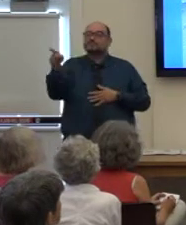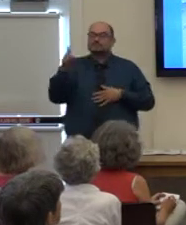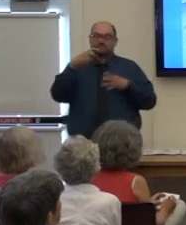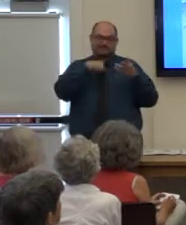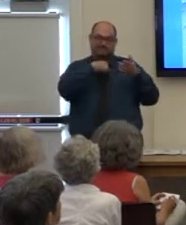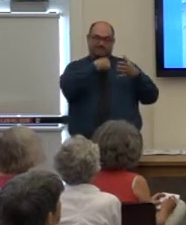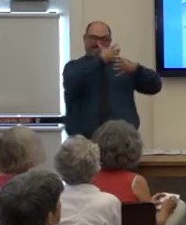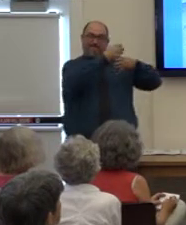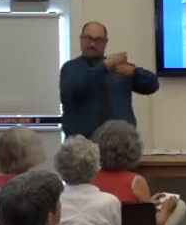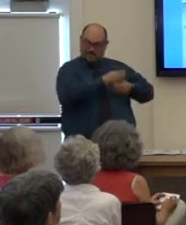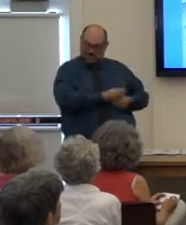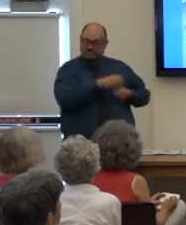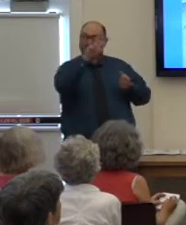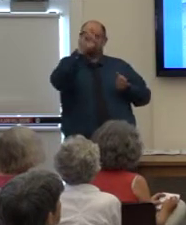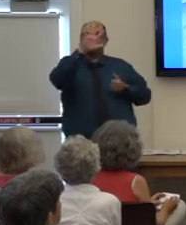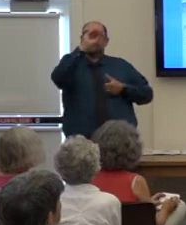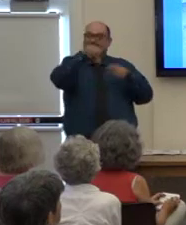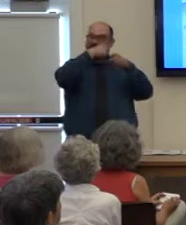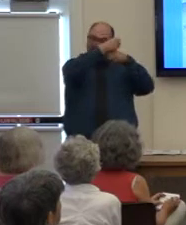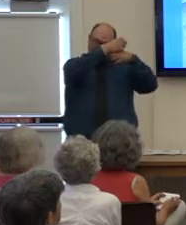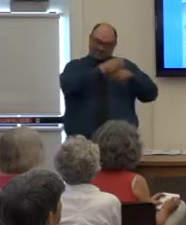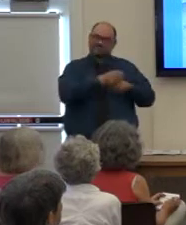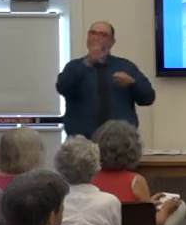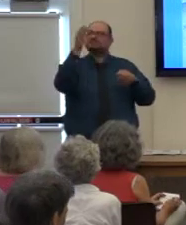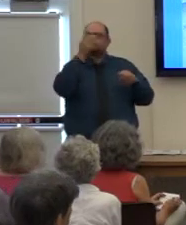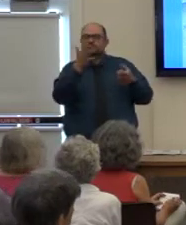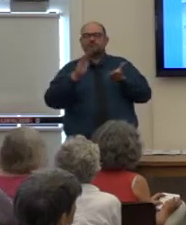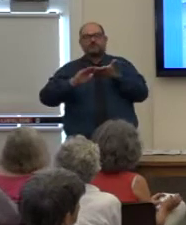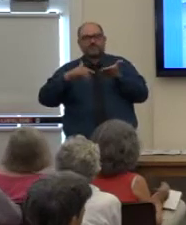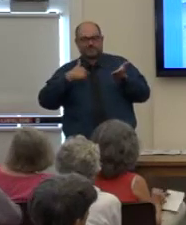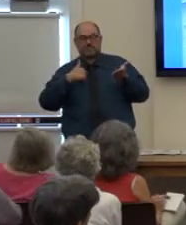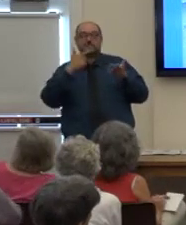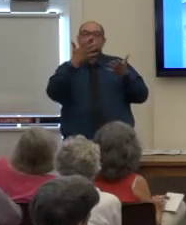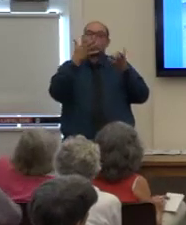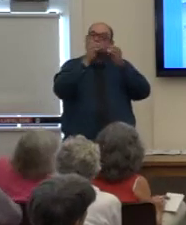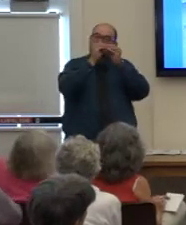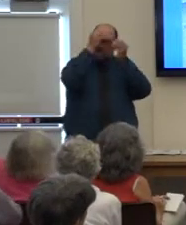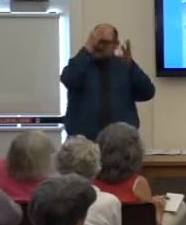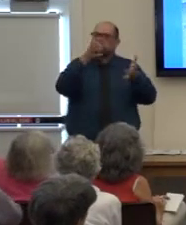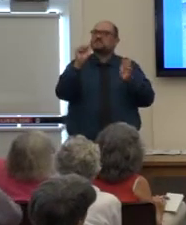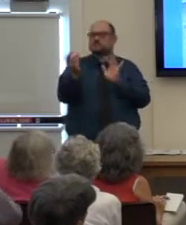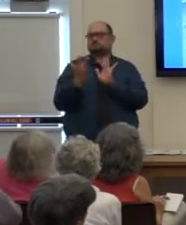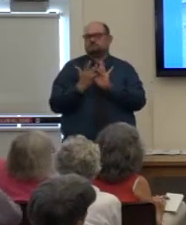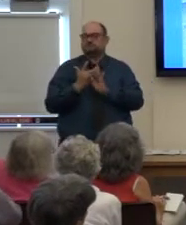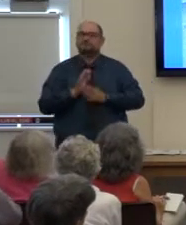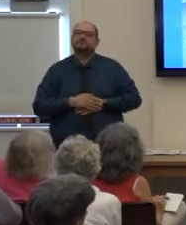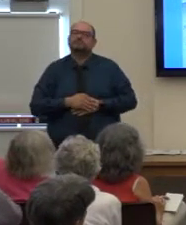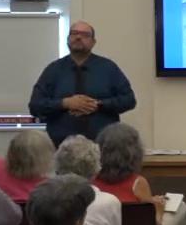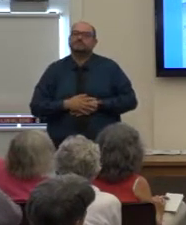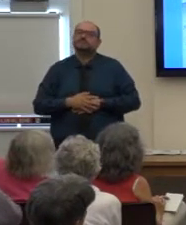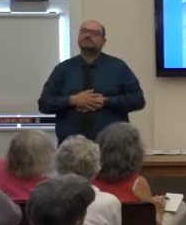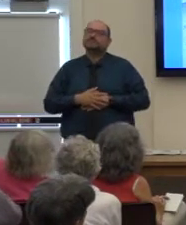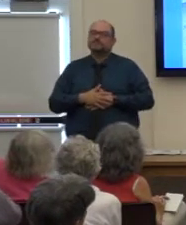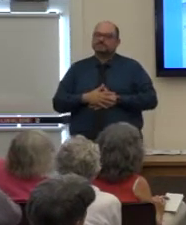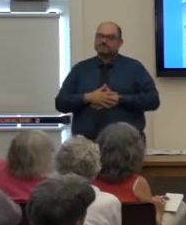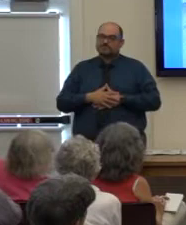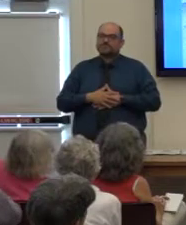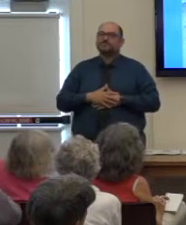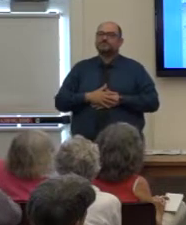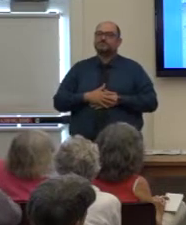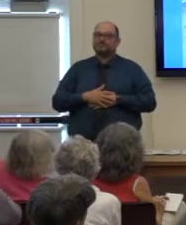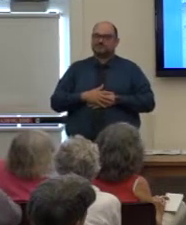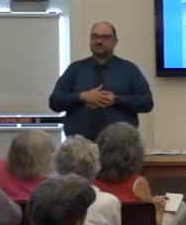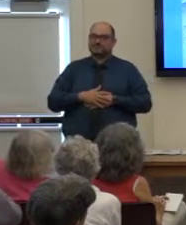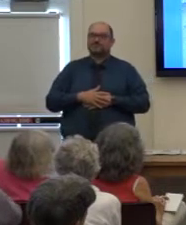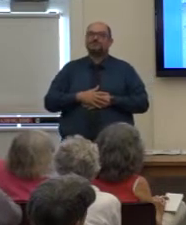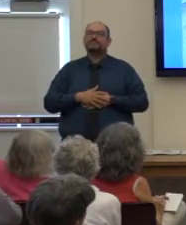to remember about the history of the Chilmark deaf community is how little we know about it,